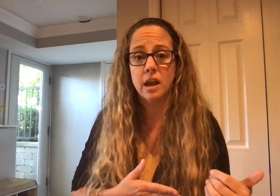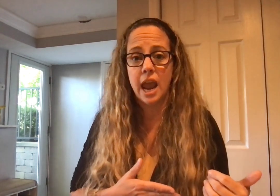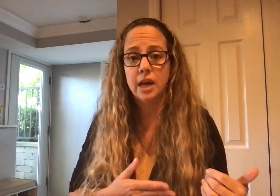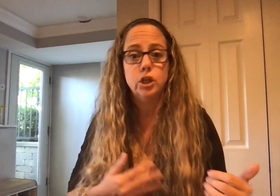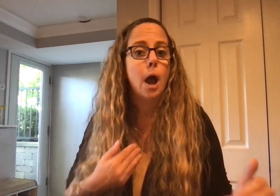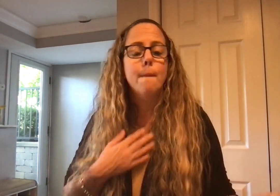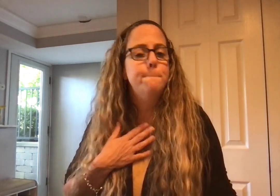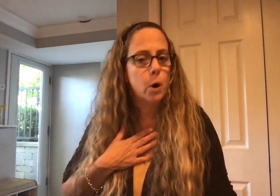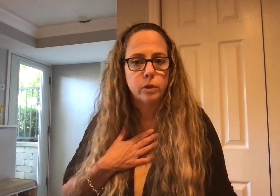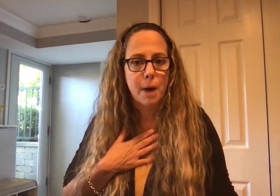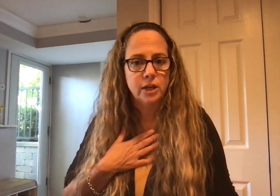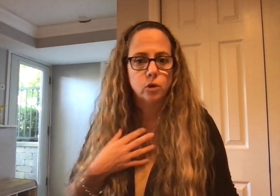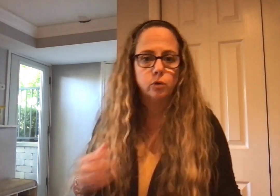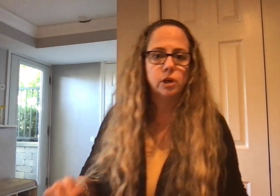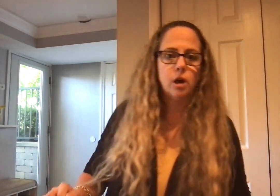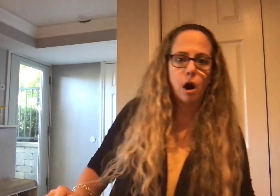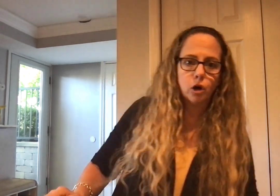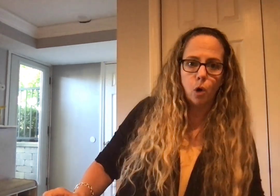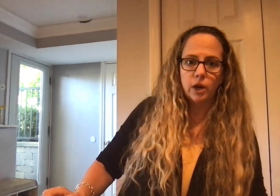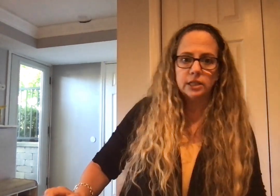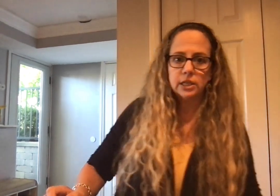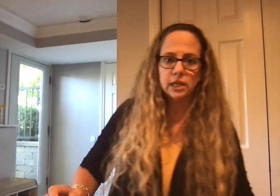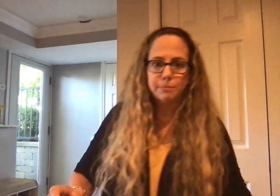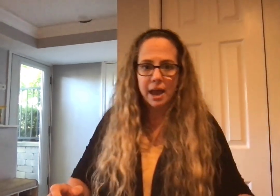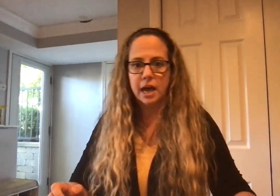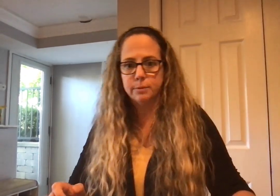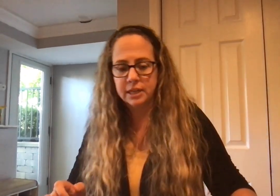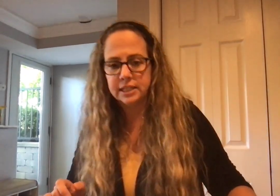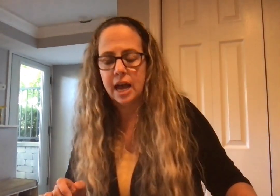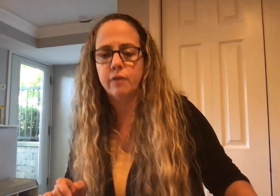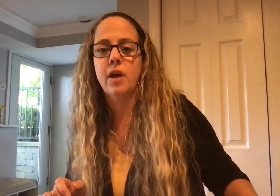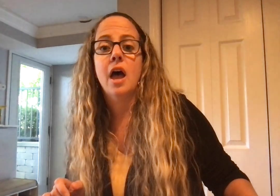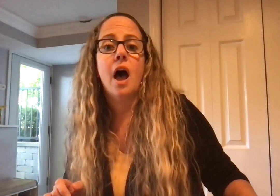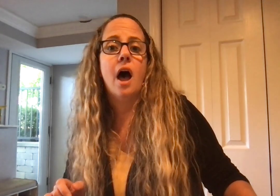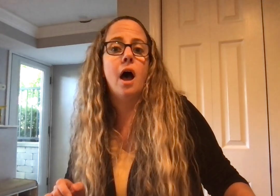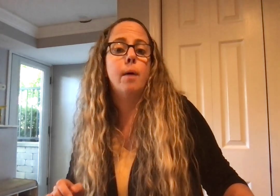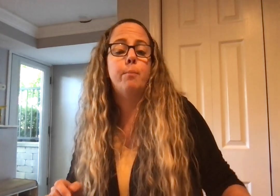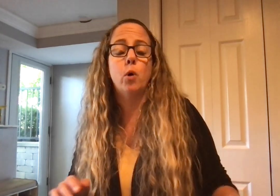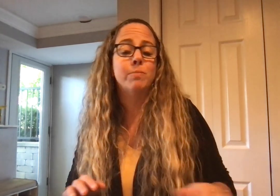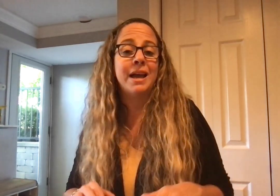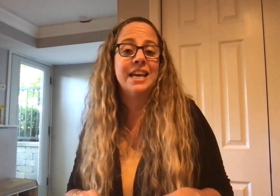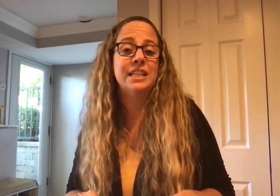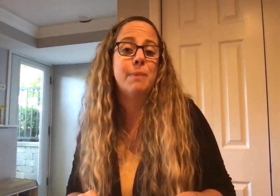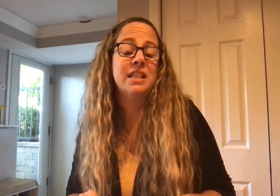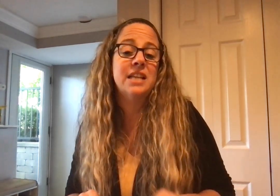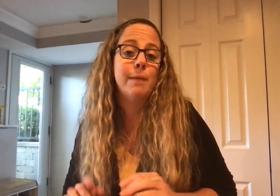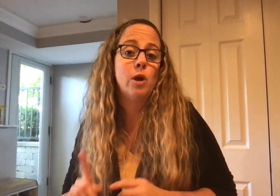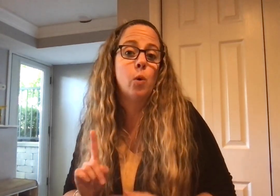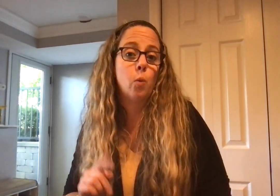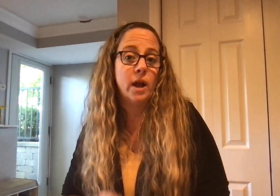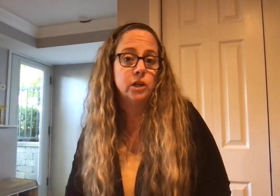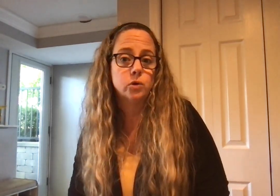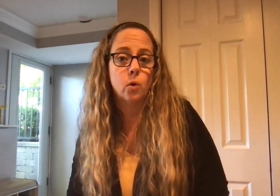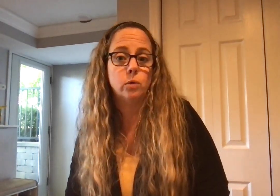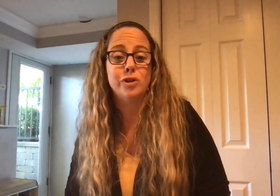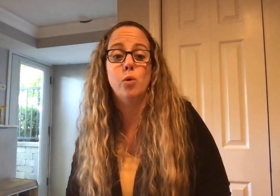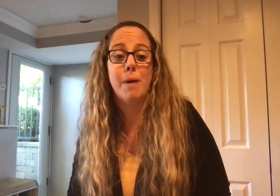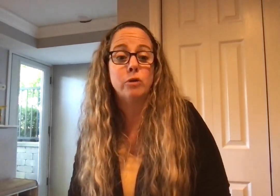age. Both my children are CODAs because my husband is deaf. Both my kids, by the time they were 1 year old, knew about